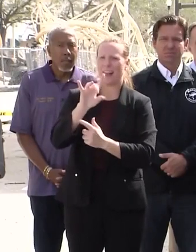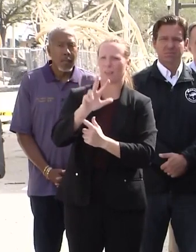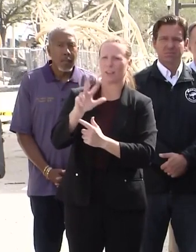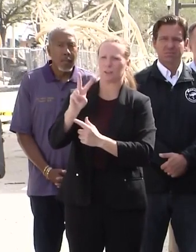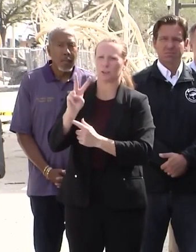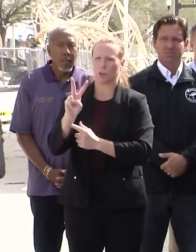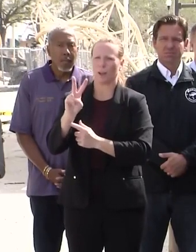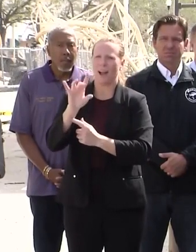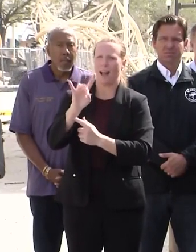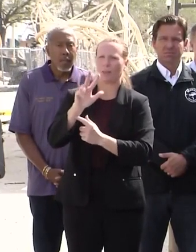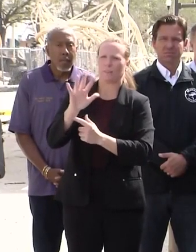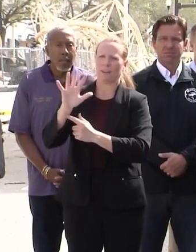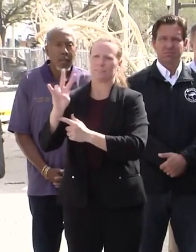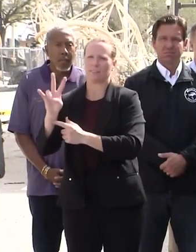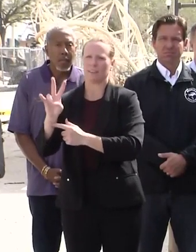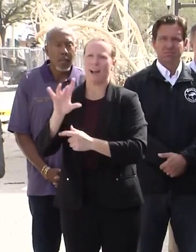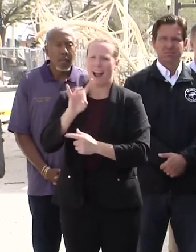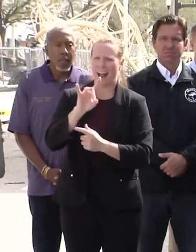1-800-342-3557. Again, that's